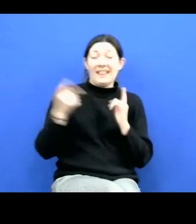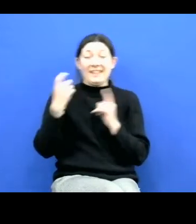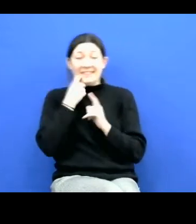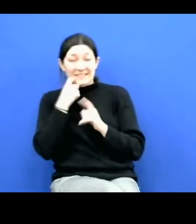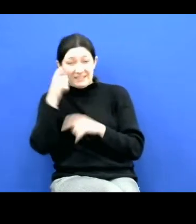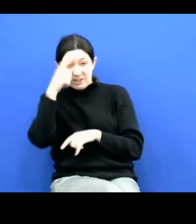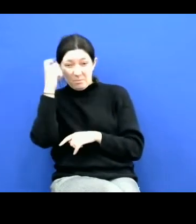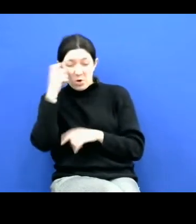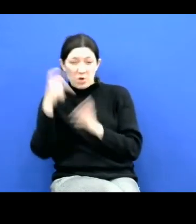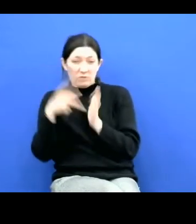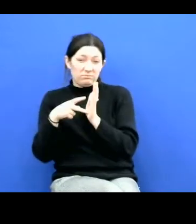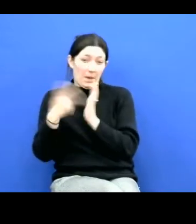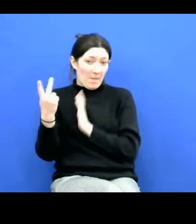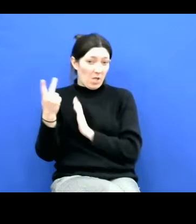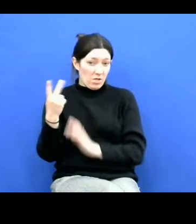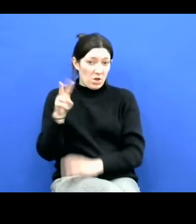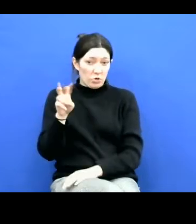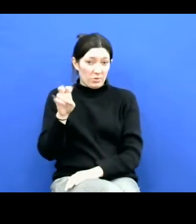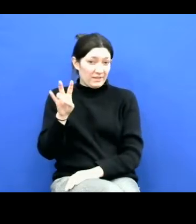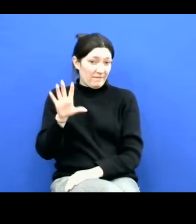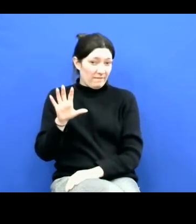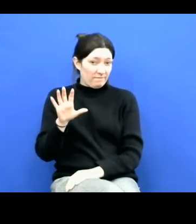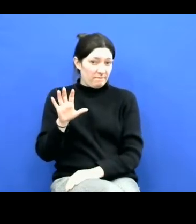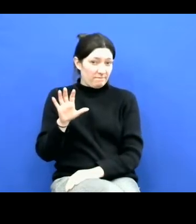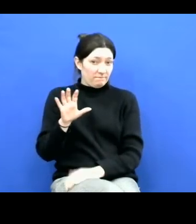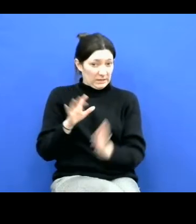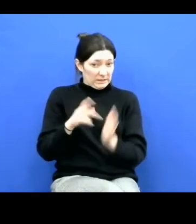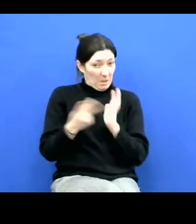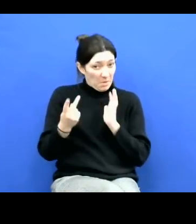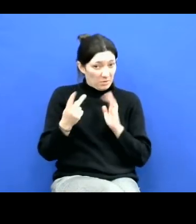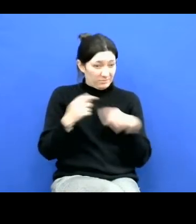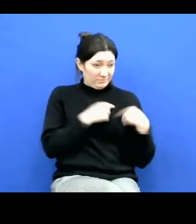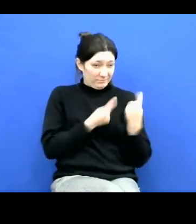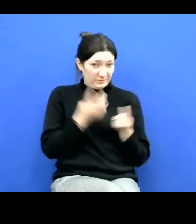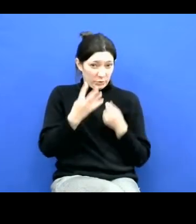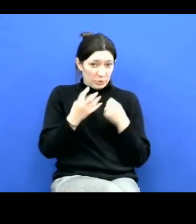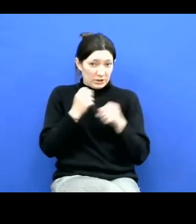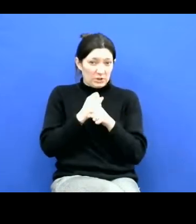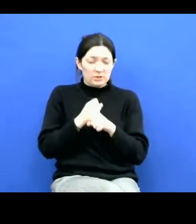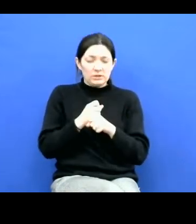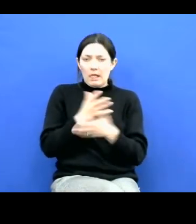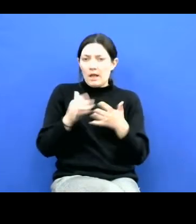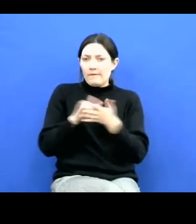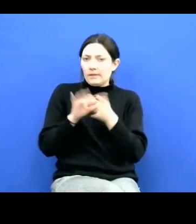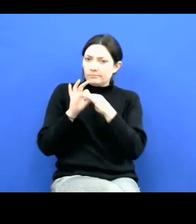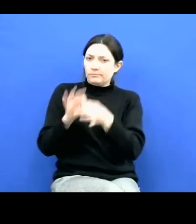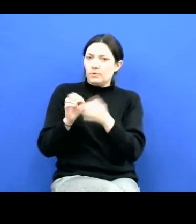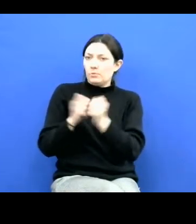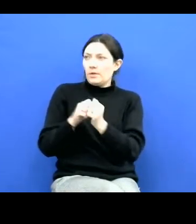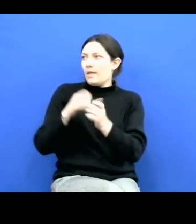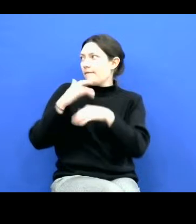So it's nearly doubled in 4 years. And a lot of that has to do with available inventory.